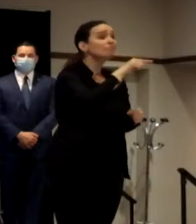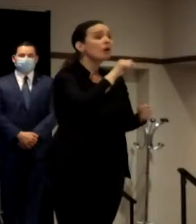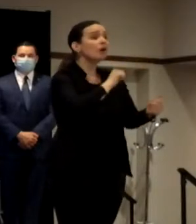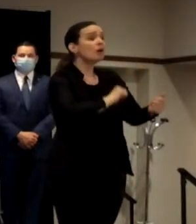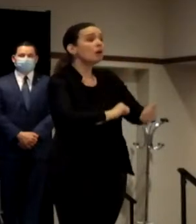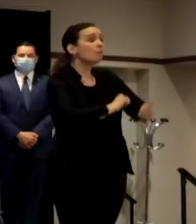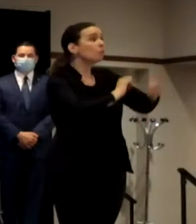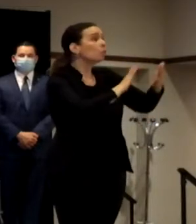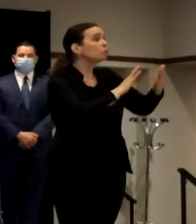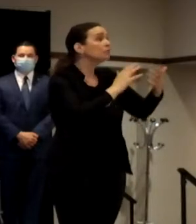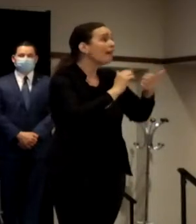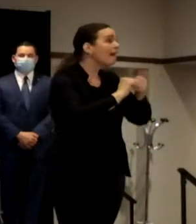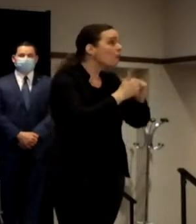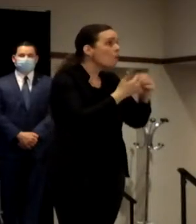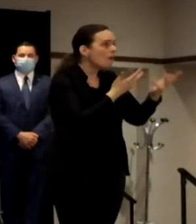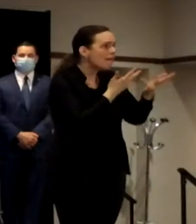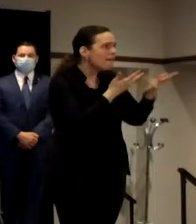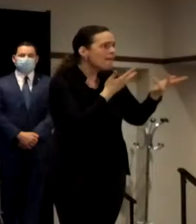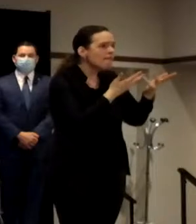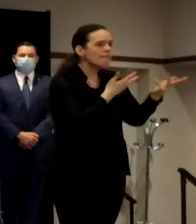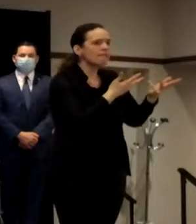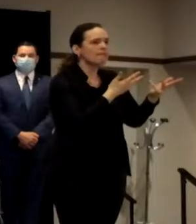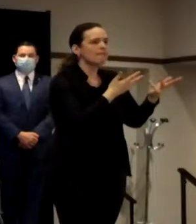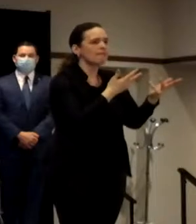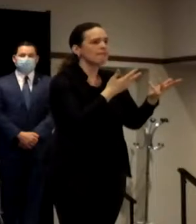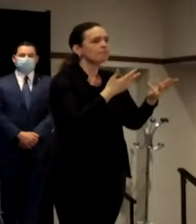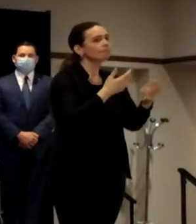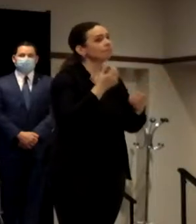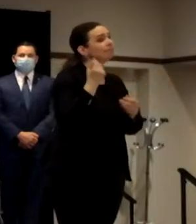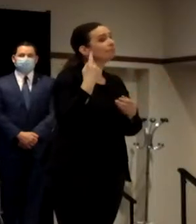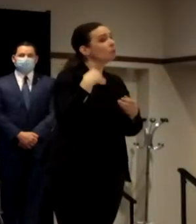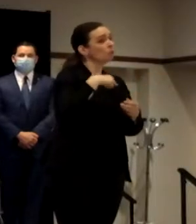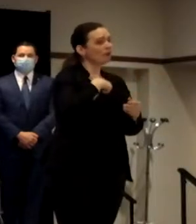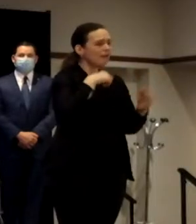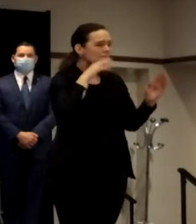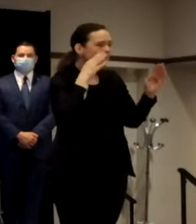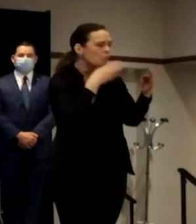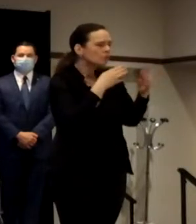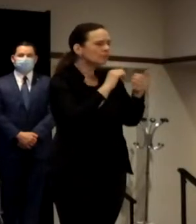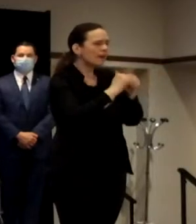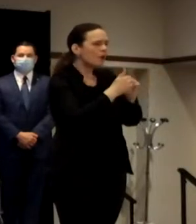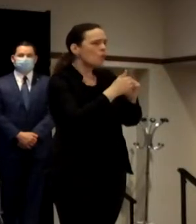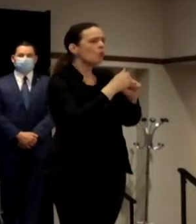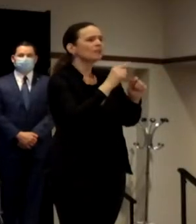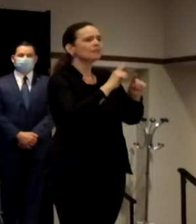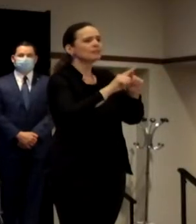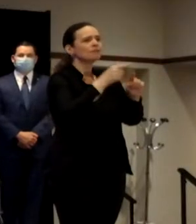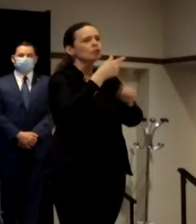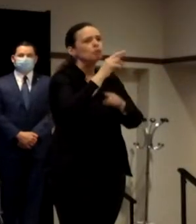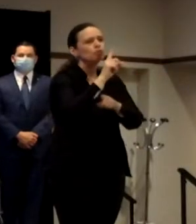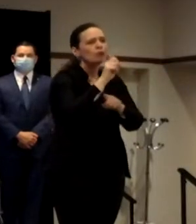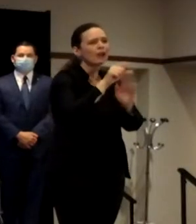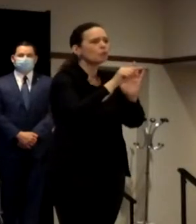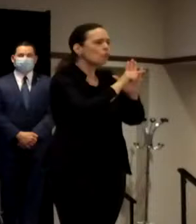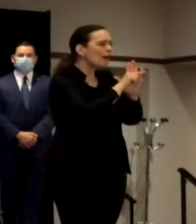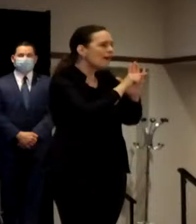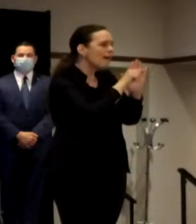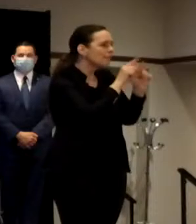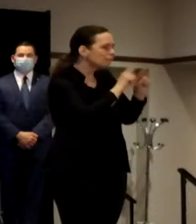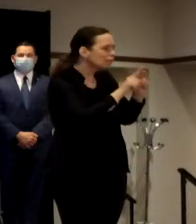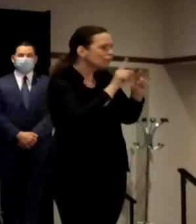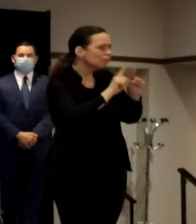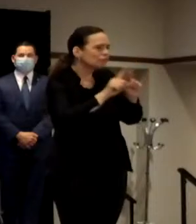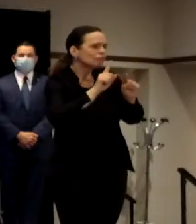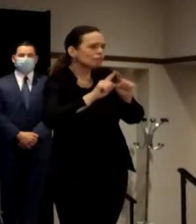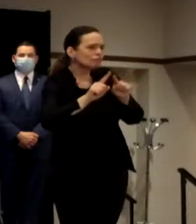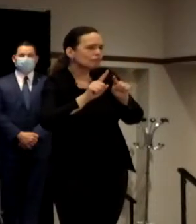means you can go by grade. You can do elementary school, you can do then middle school, then you can do high school, or depending on, you can do the whole